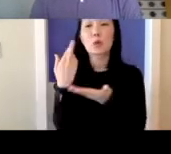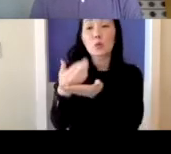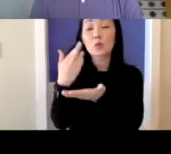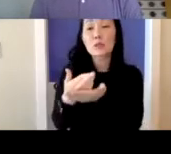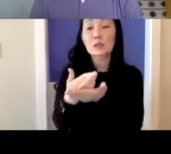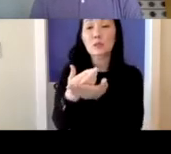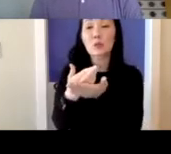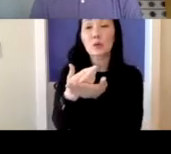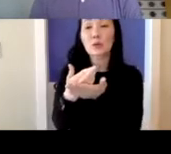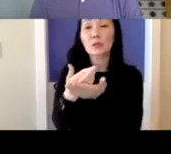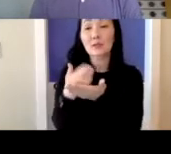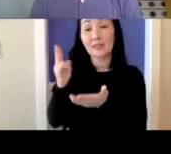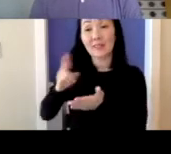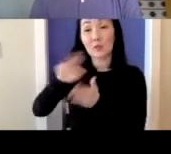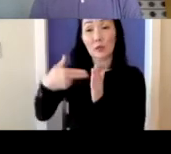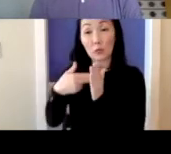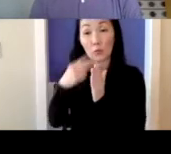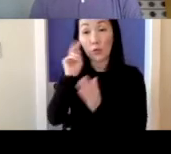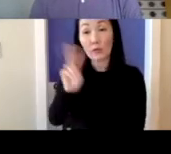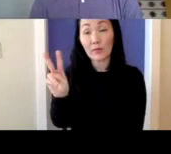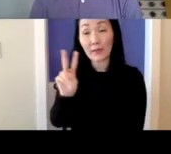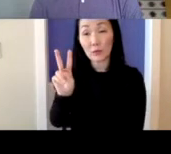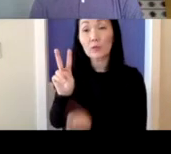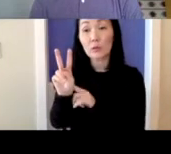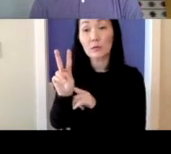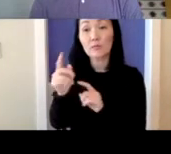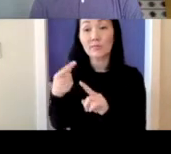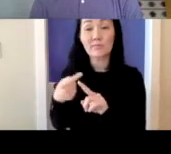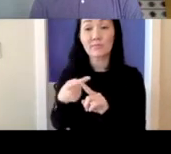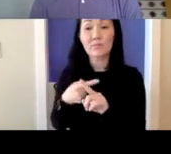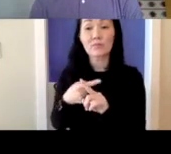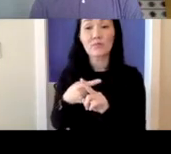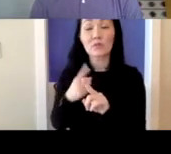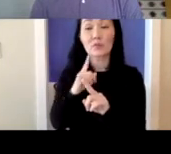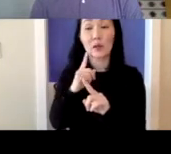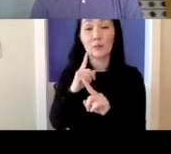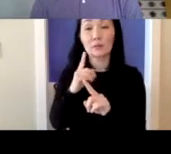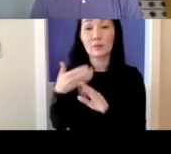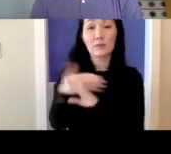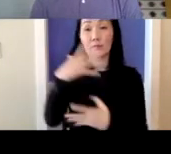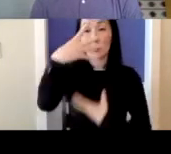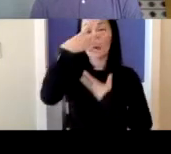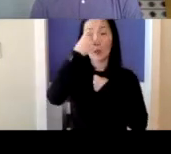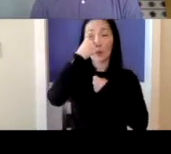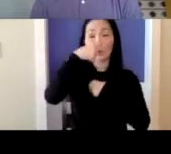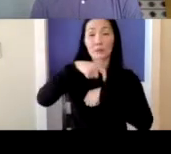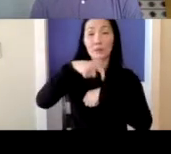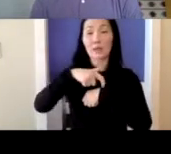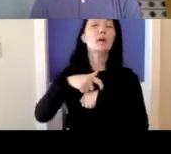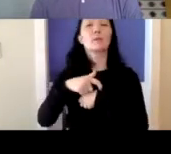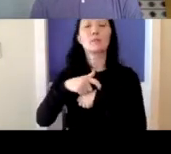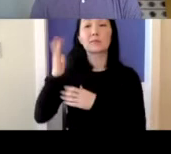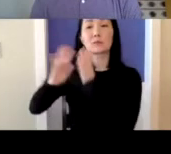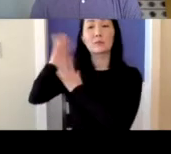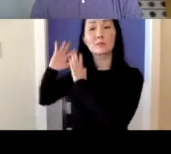and that historic role really from pre-colonial times as a place